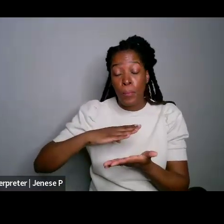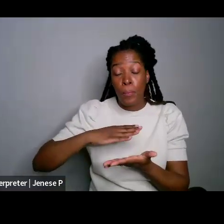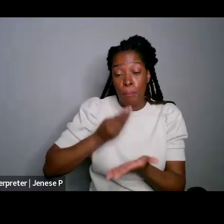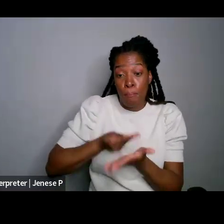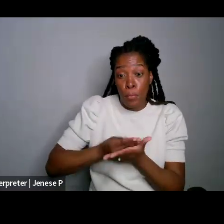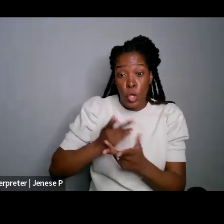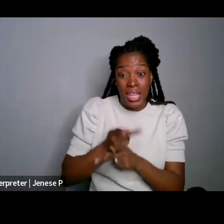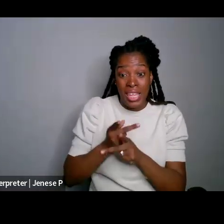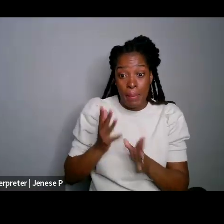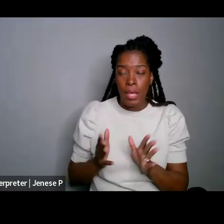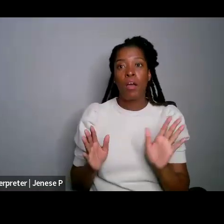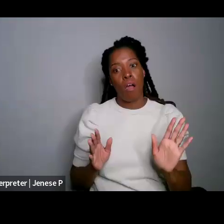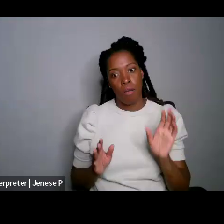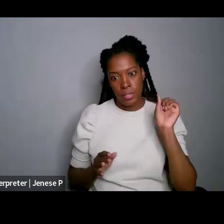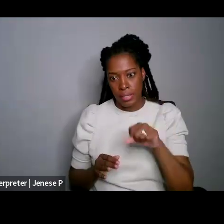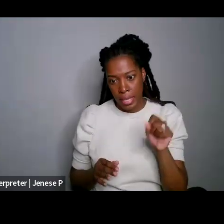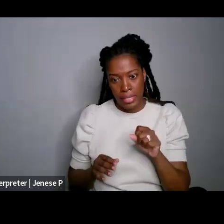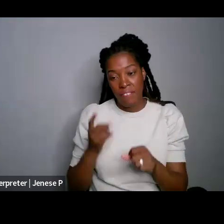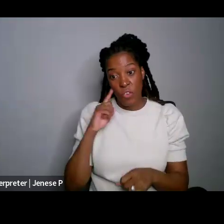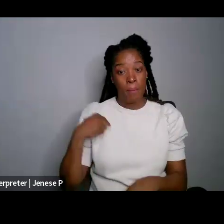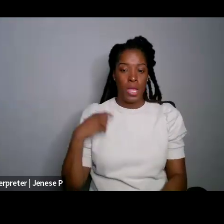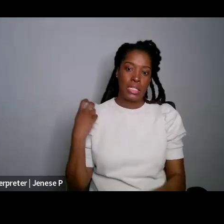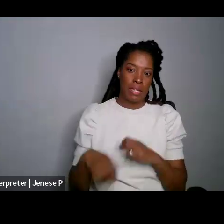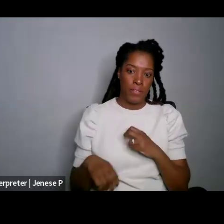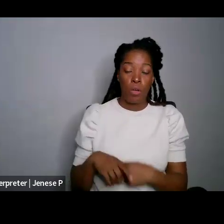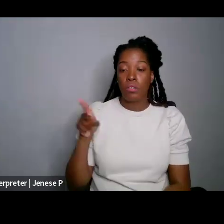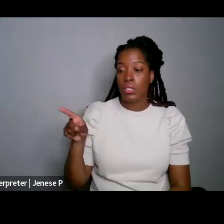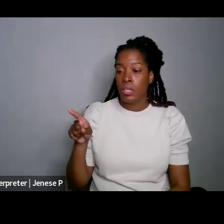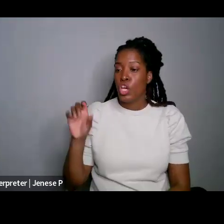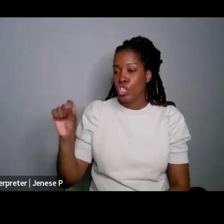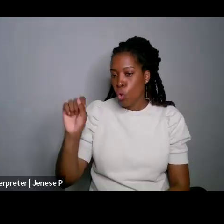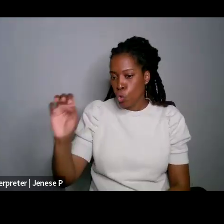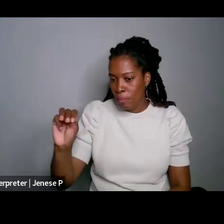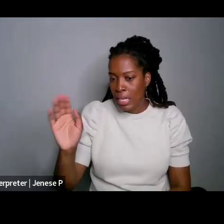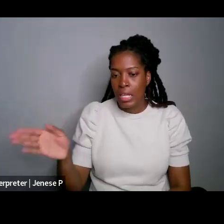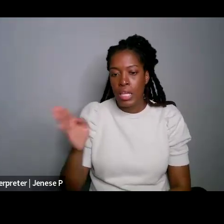media marketing, I'm seeing, yes, in-person communication, writing and editing,